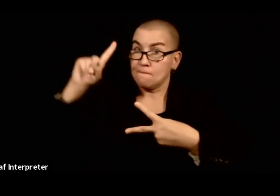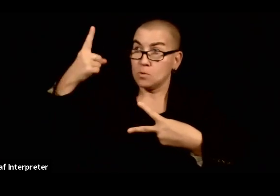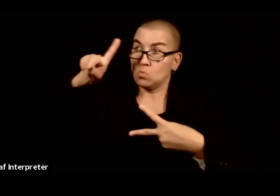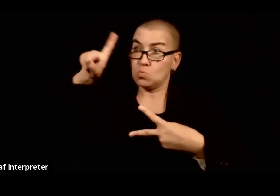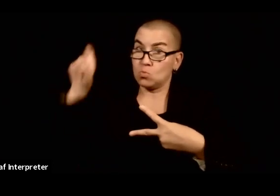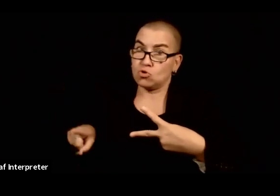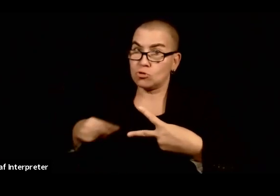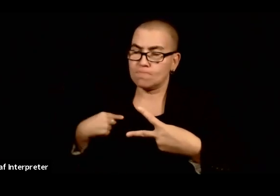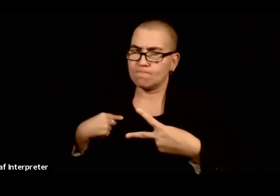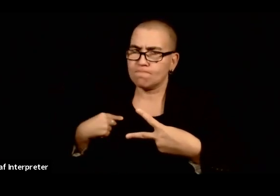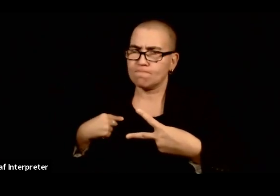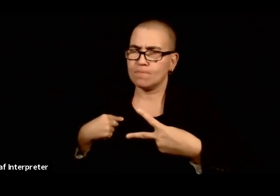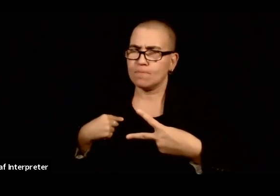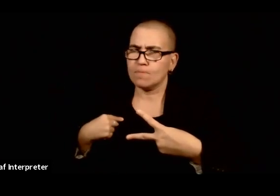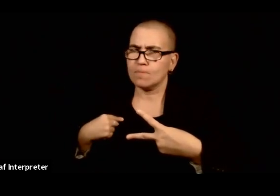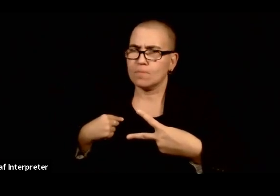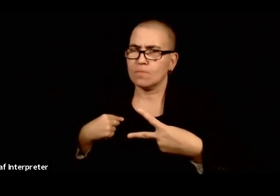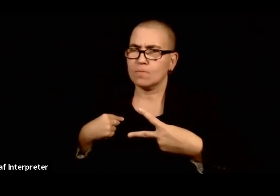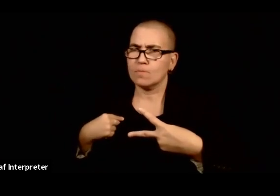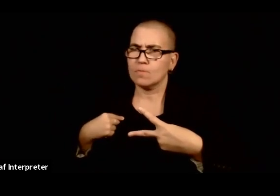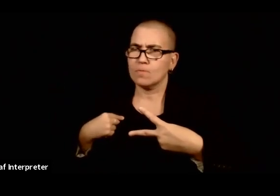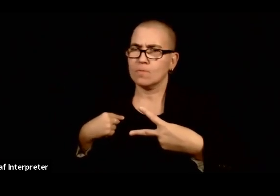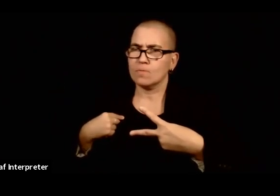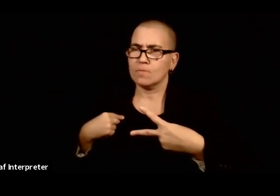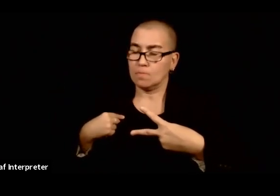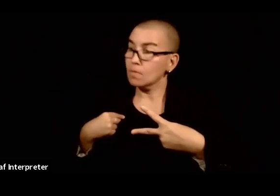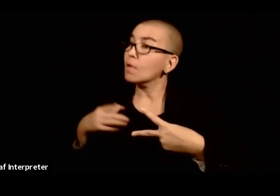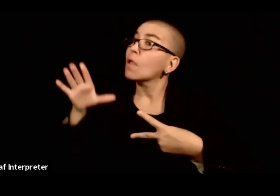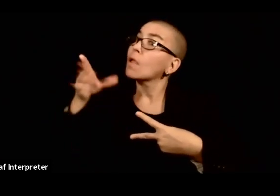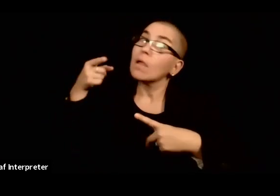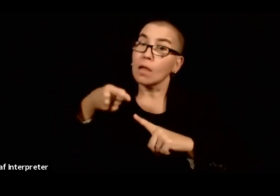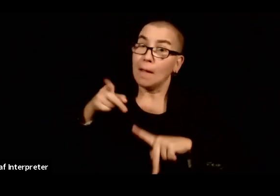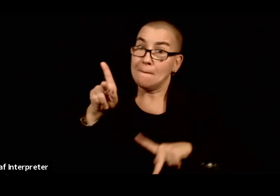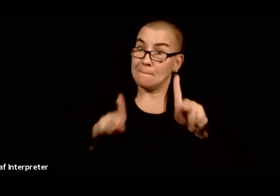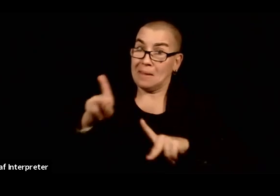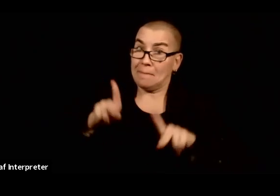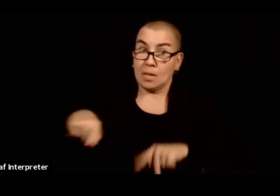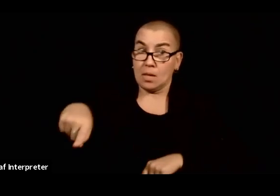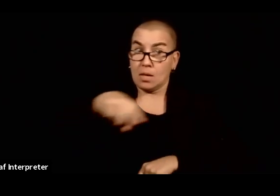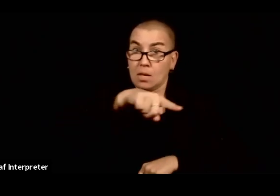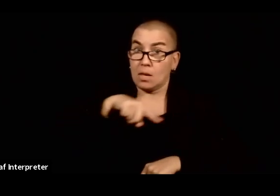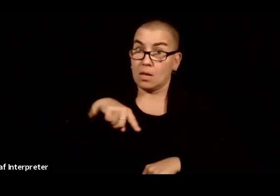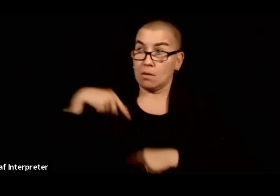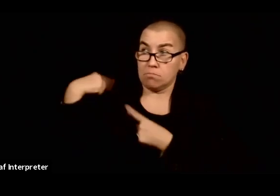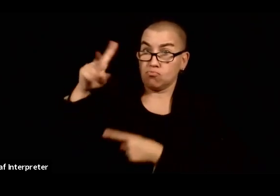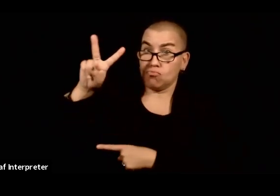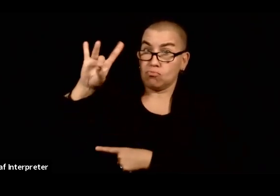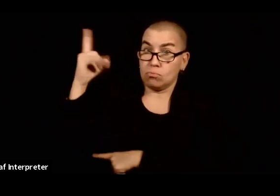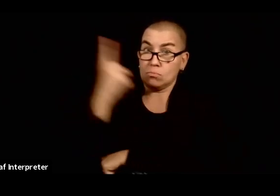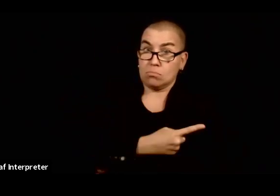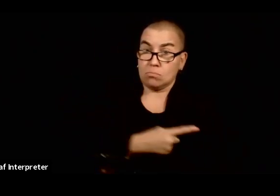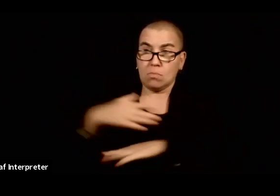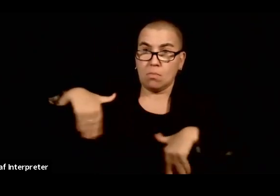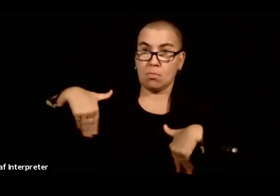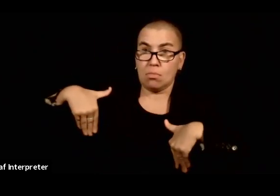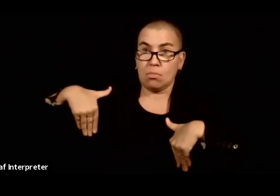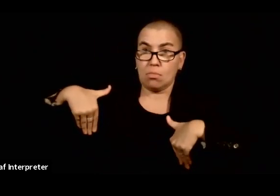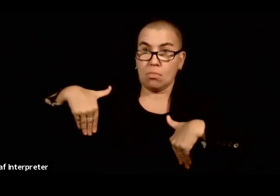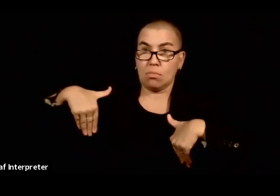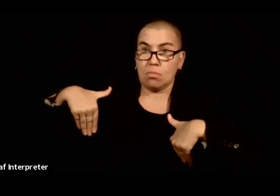had a case within the last 28 days, I know is 90% and 71%. But do you know how many,